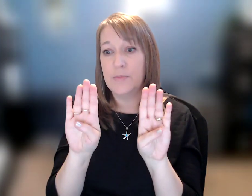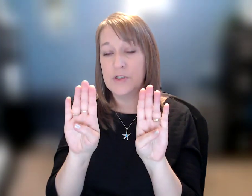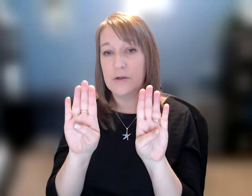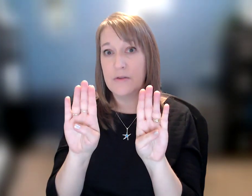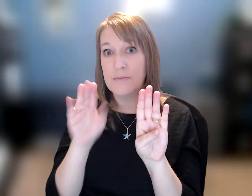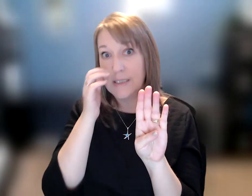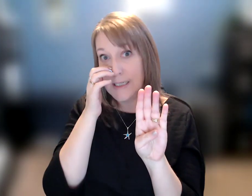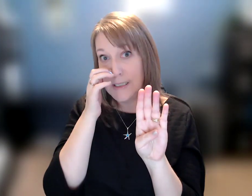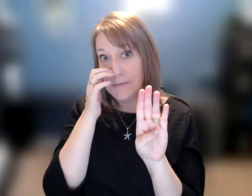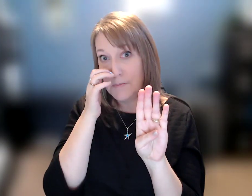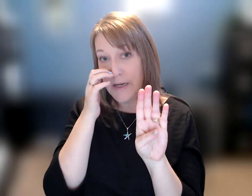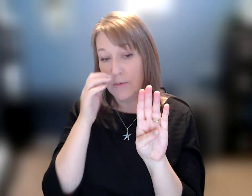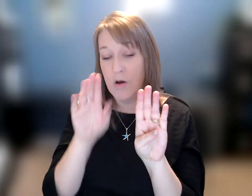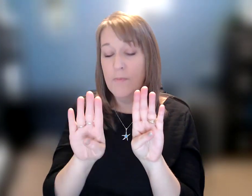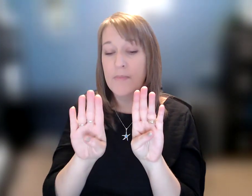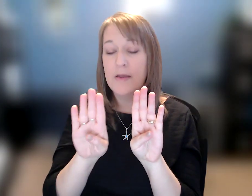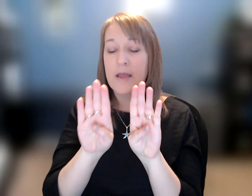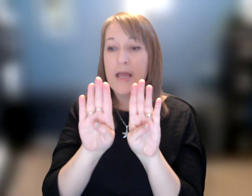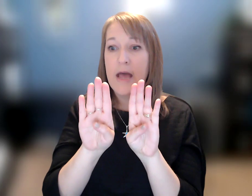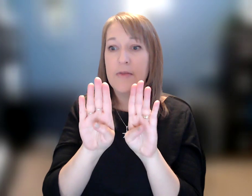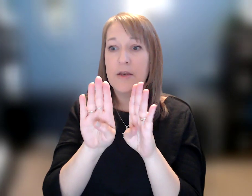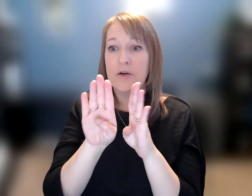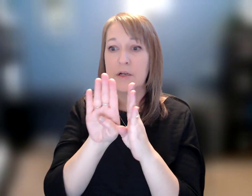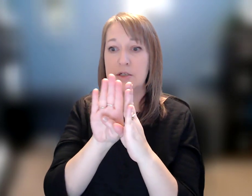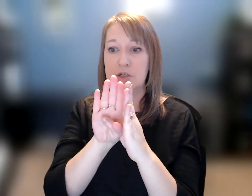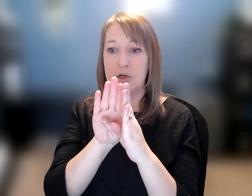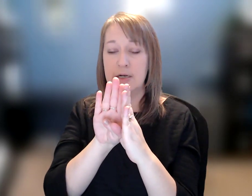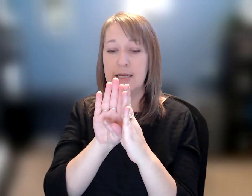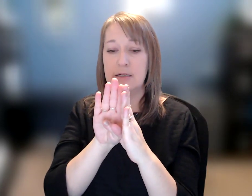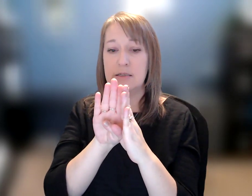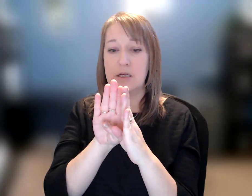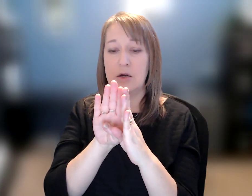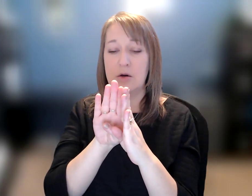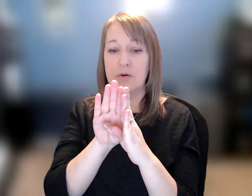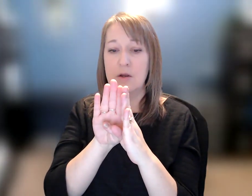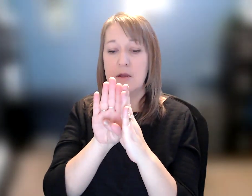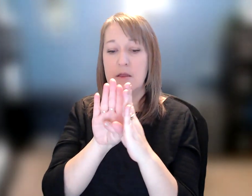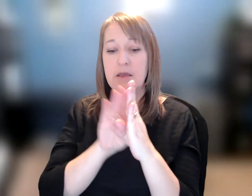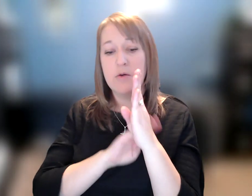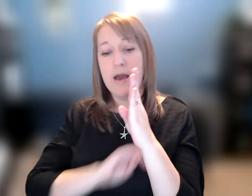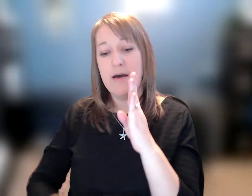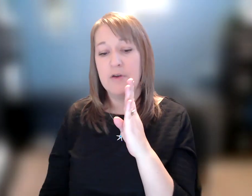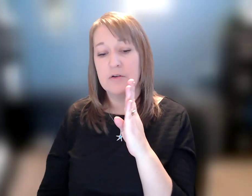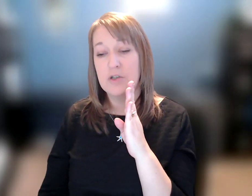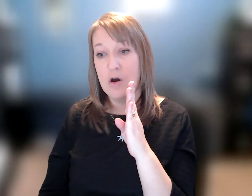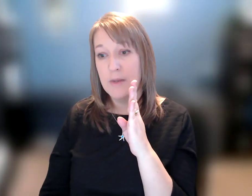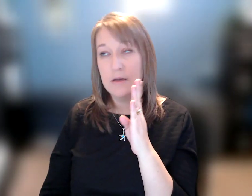put your thumbs in by your palm. And then you're going to turn it so that you have